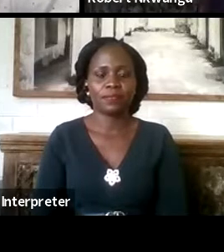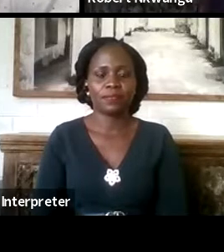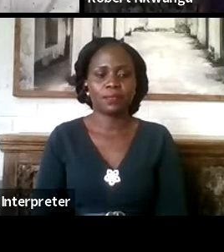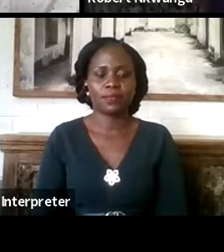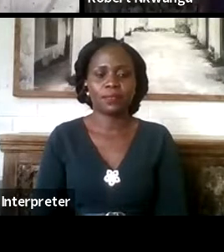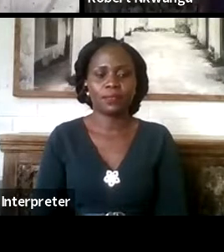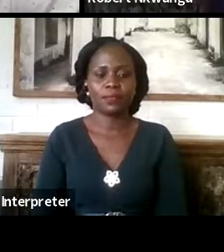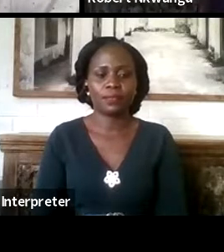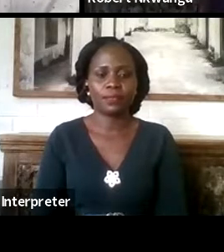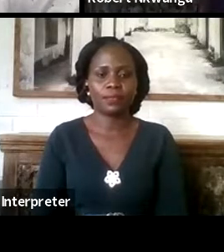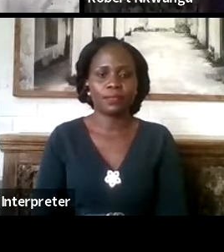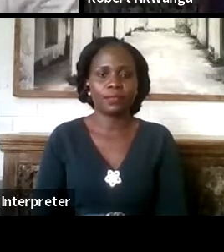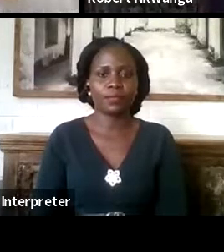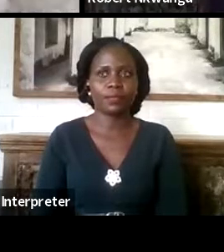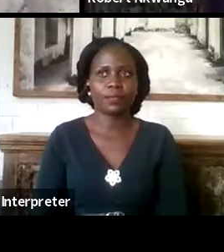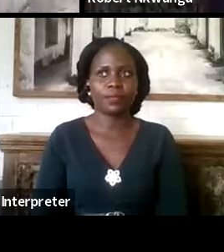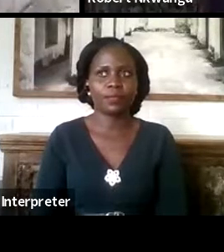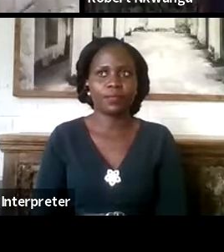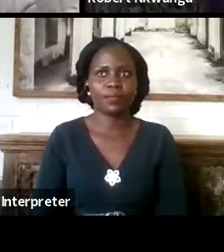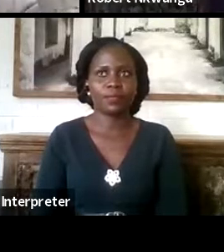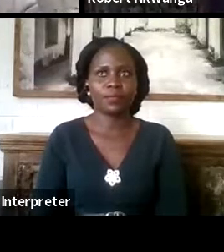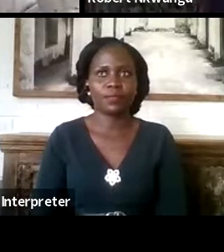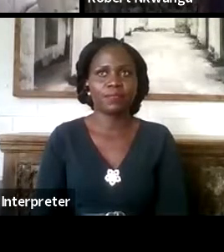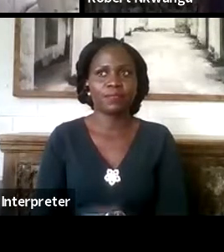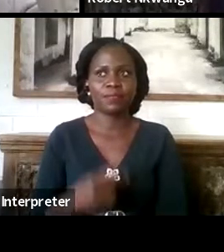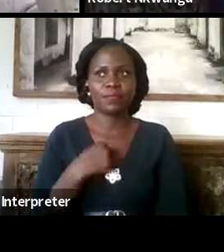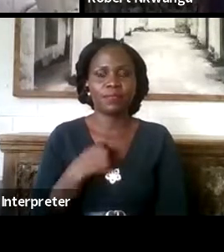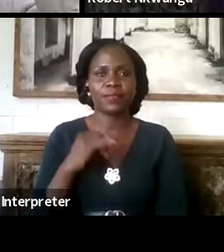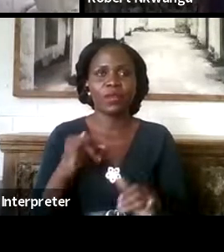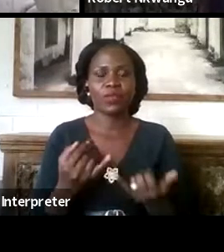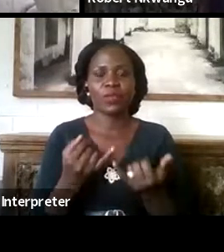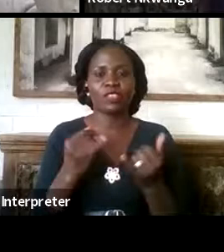will try with the second question